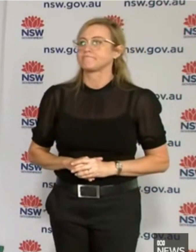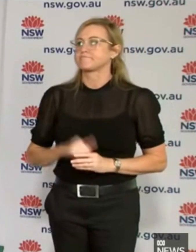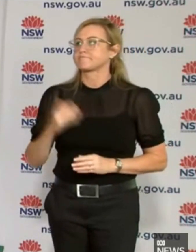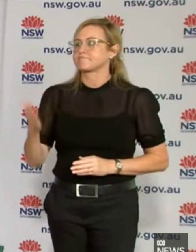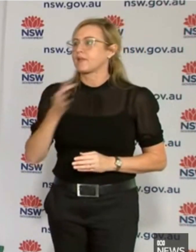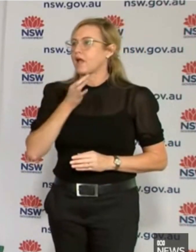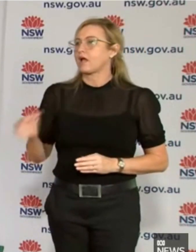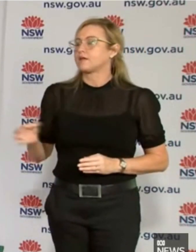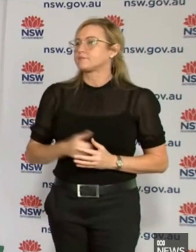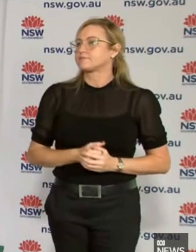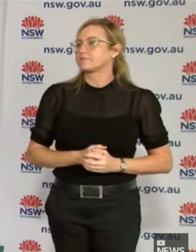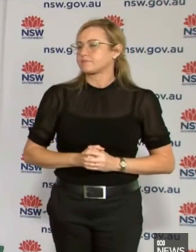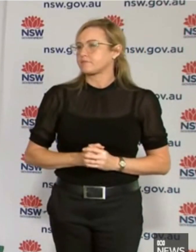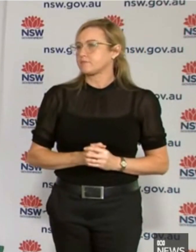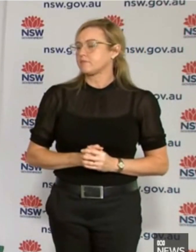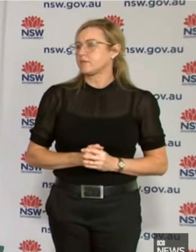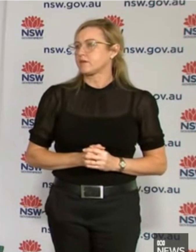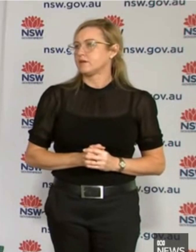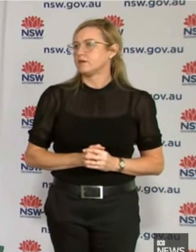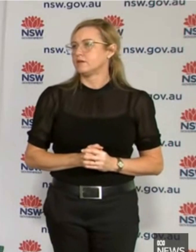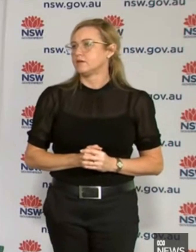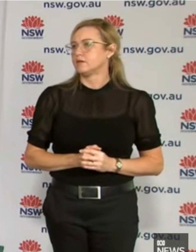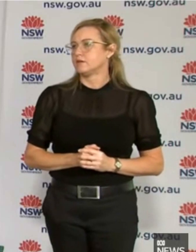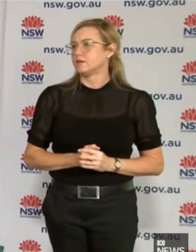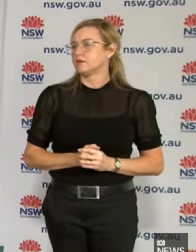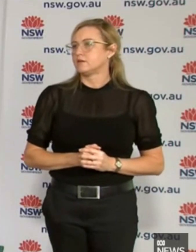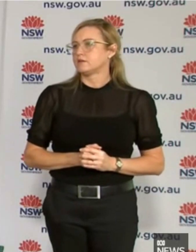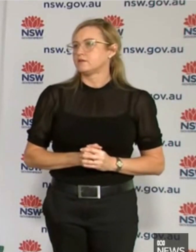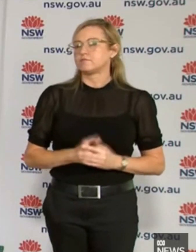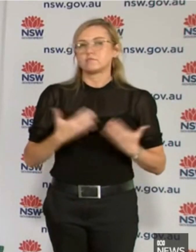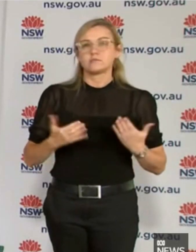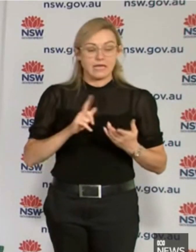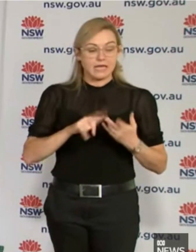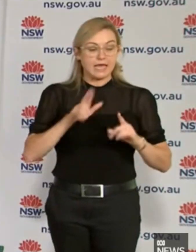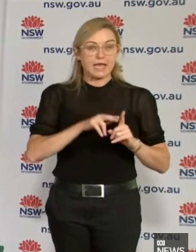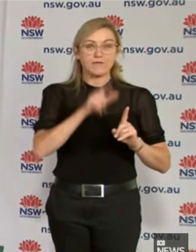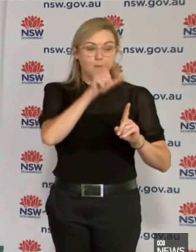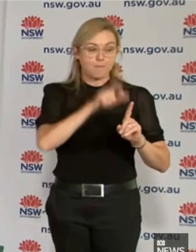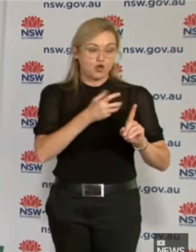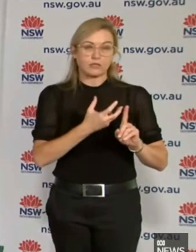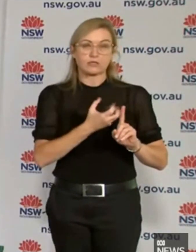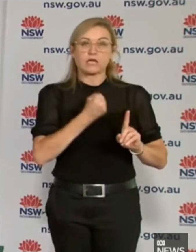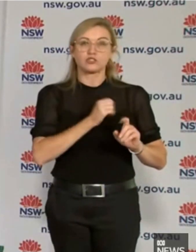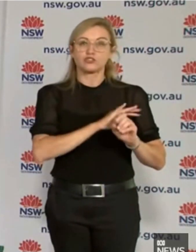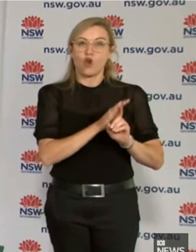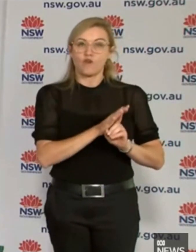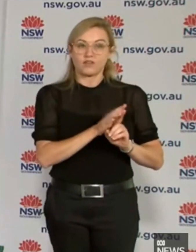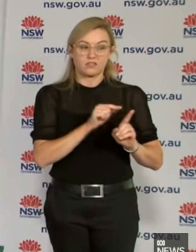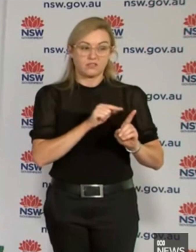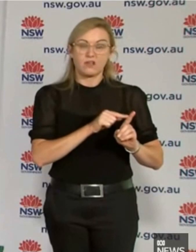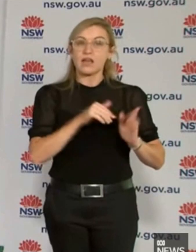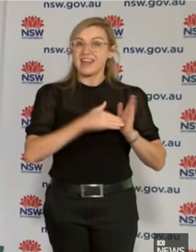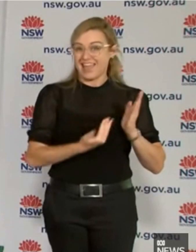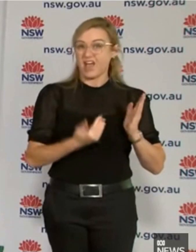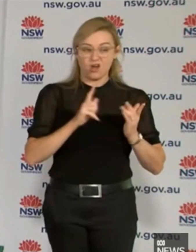is there going to be any changes to how long a positive case has to isolate for, how long a business has to close down for, if there's been a side